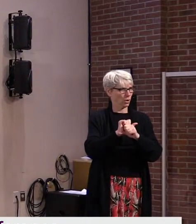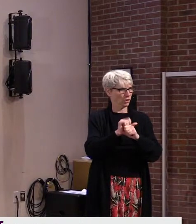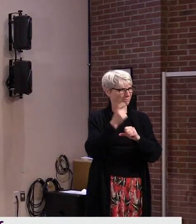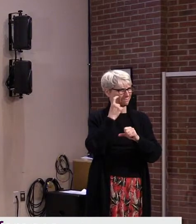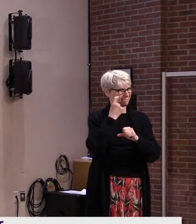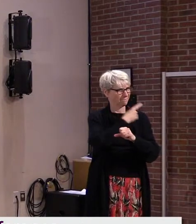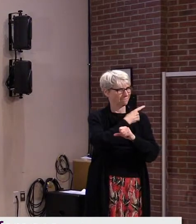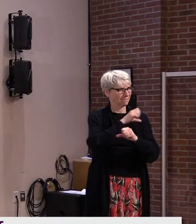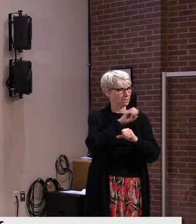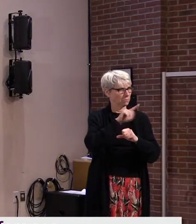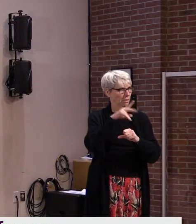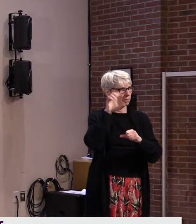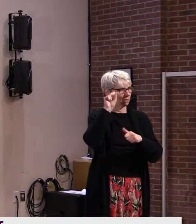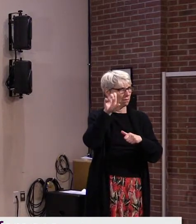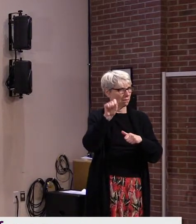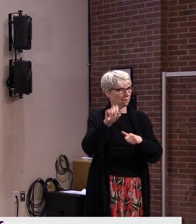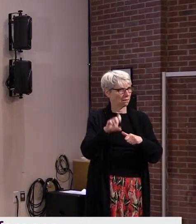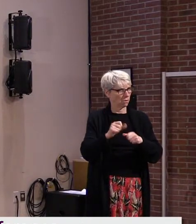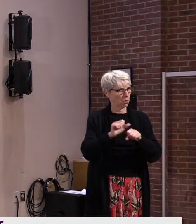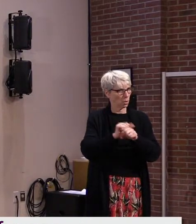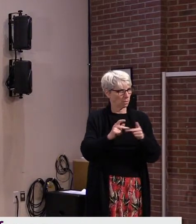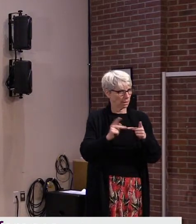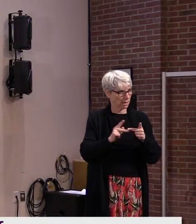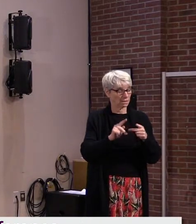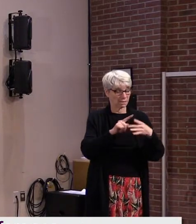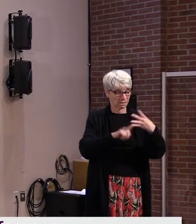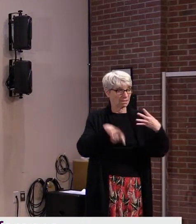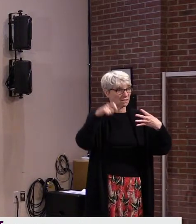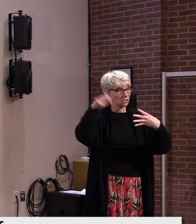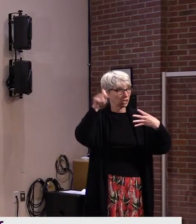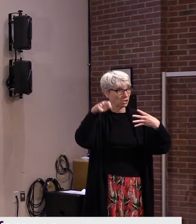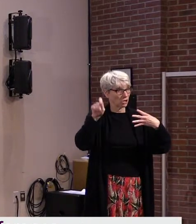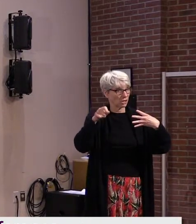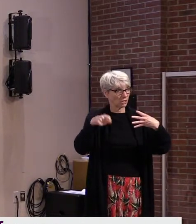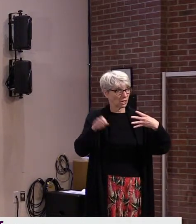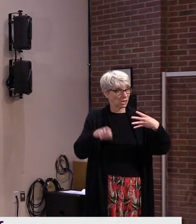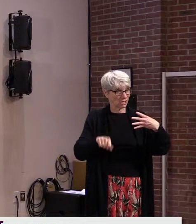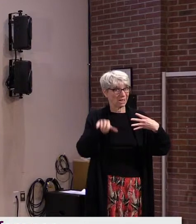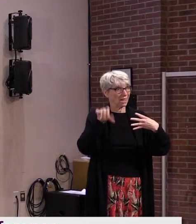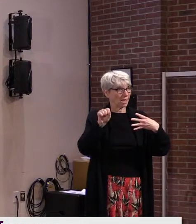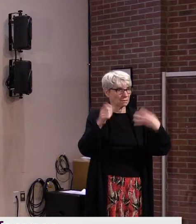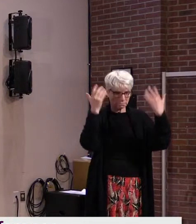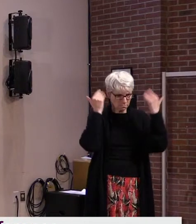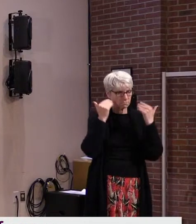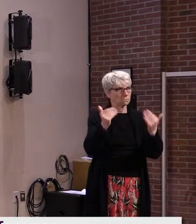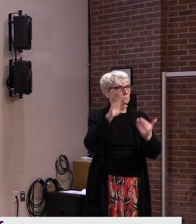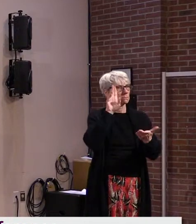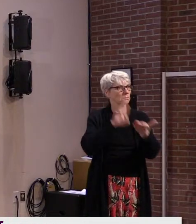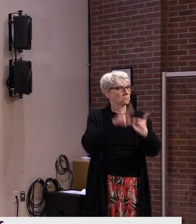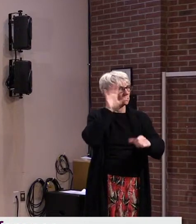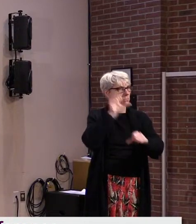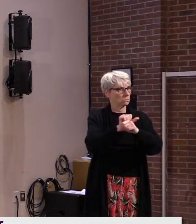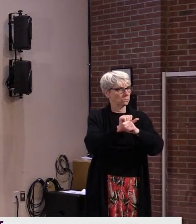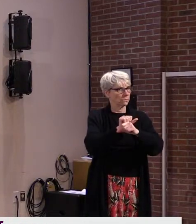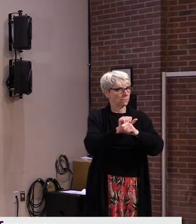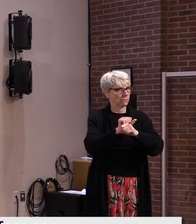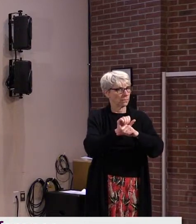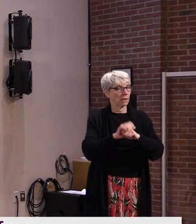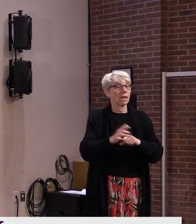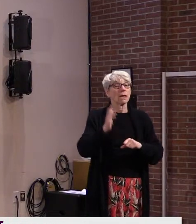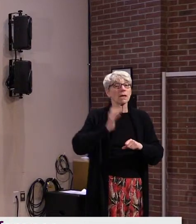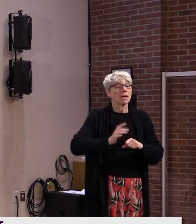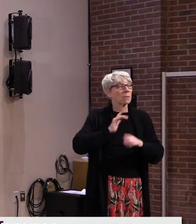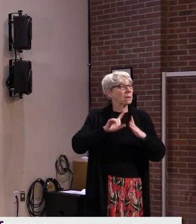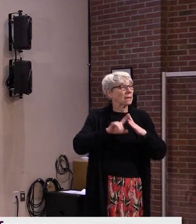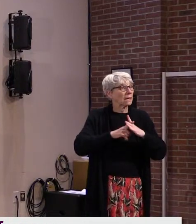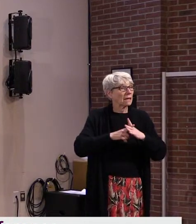earlier. Again, the goal, unlike earlier in the vaccine effort, when there wasn't much vaccine around,